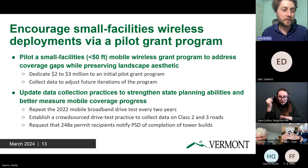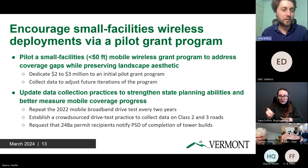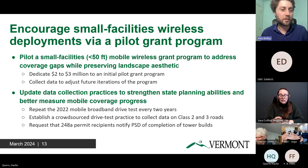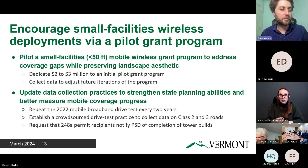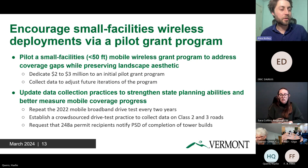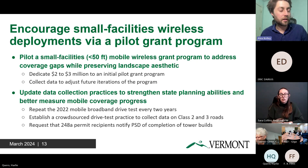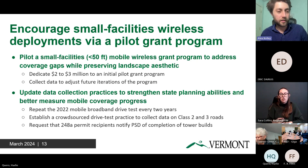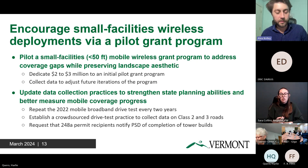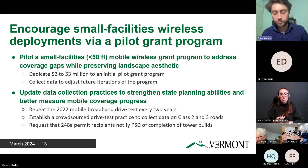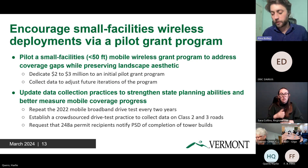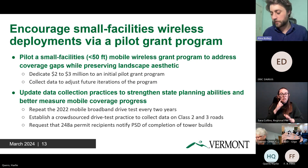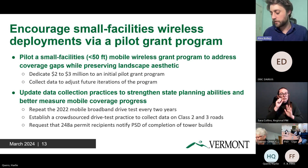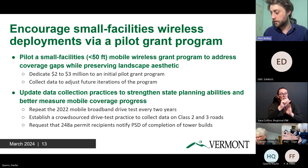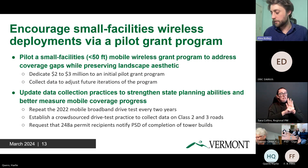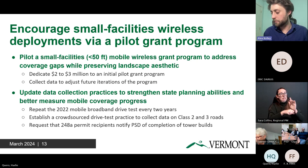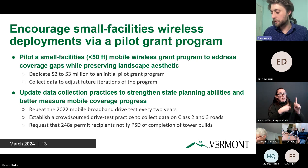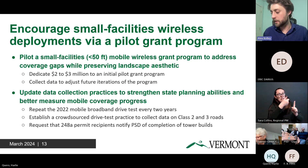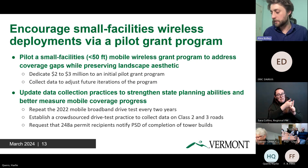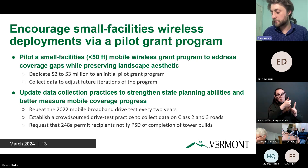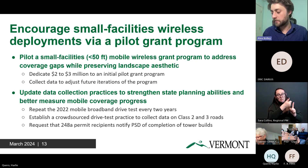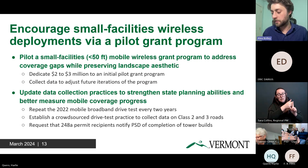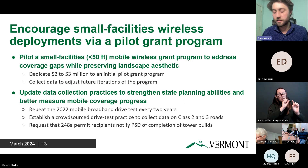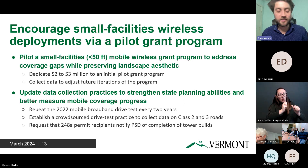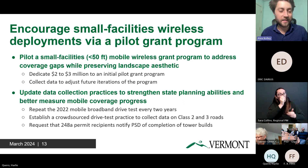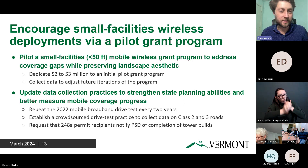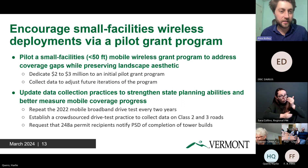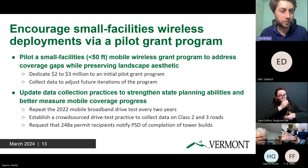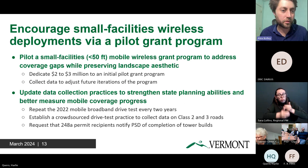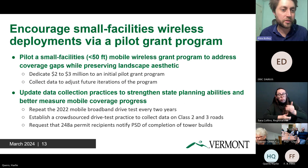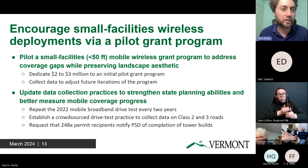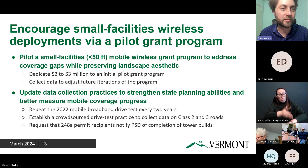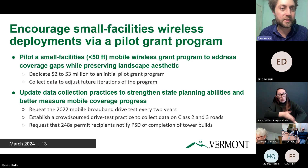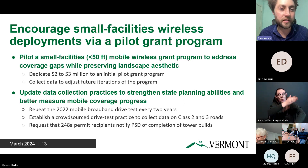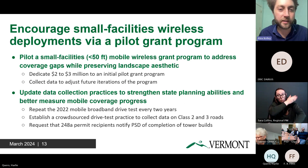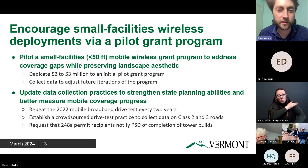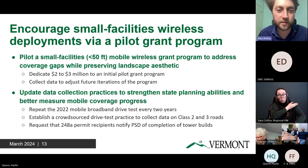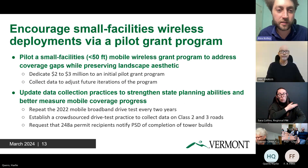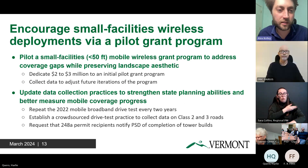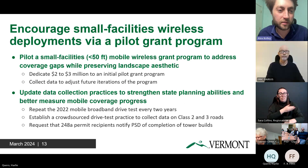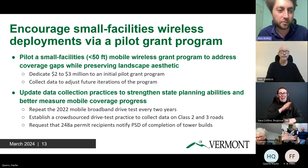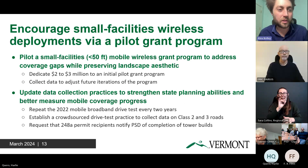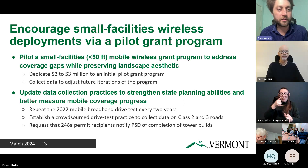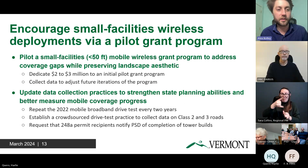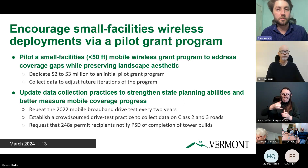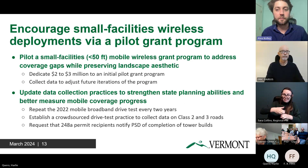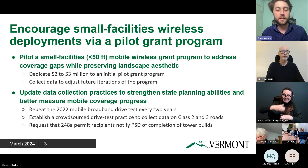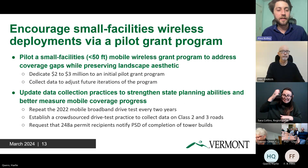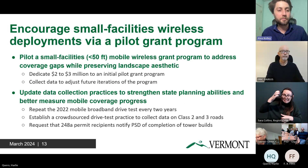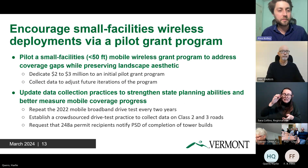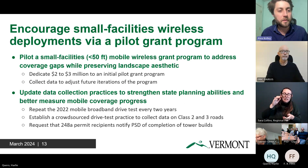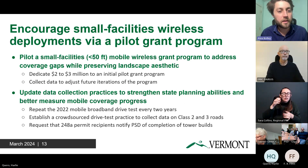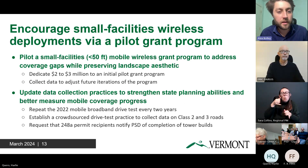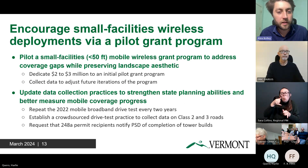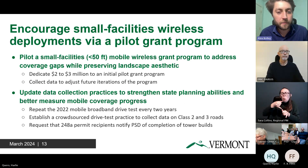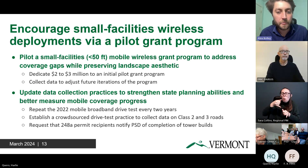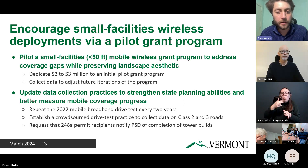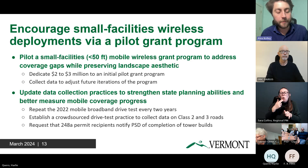can make good progress with less aesthetically obtrusive facilities in closing our broadband